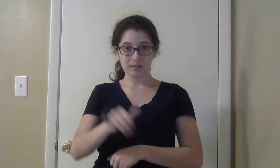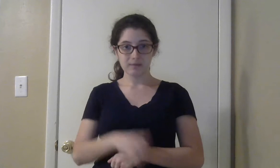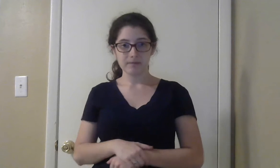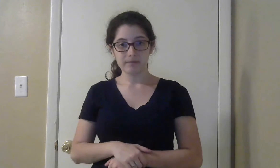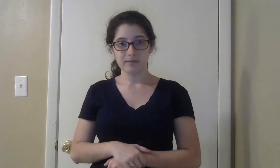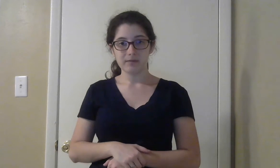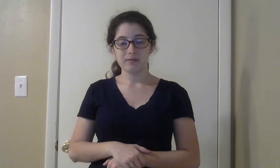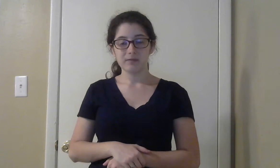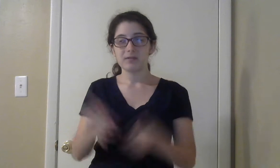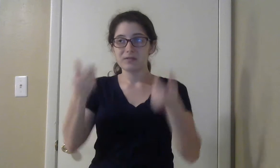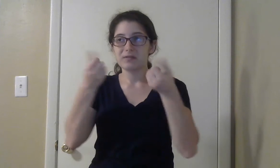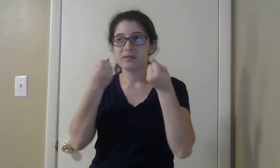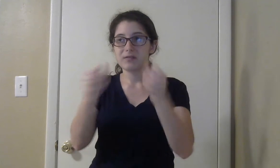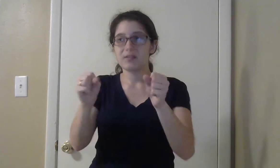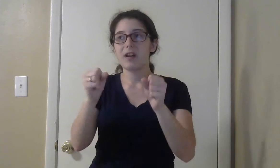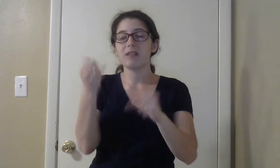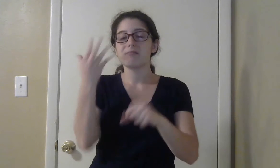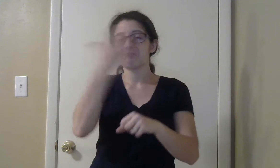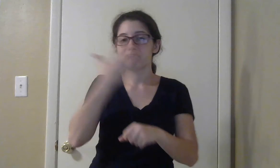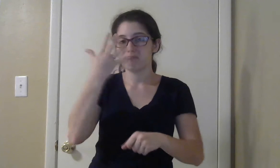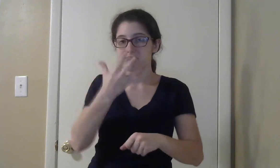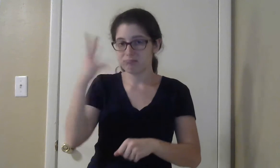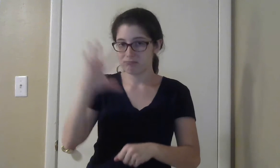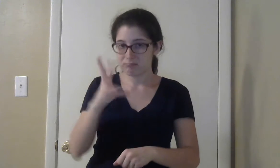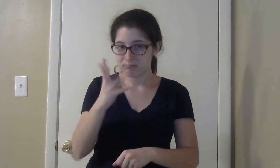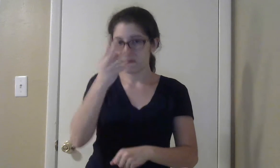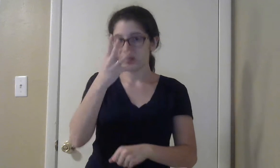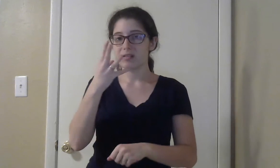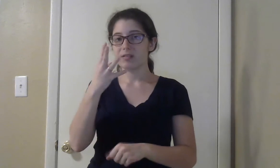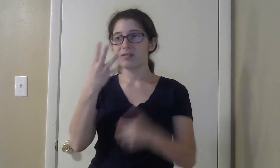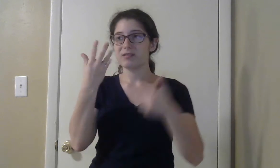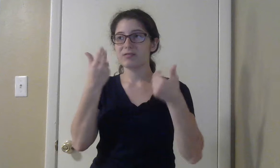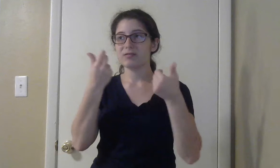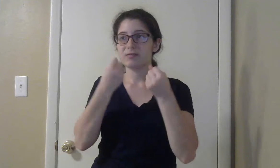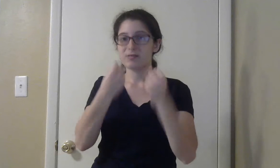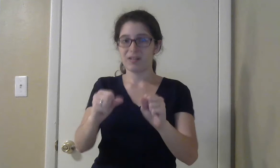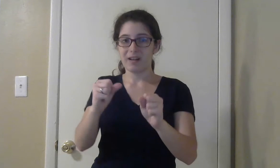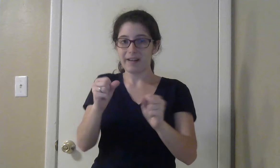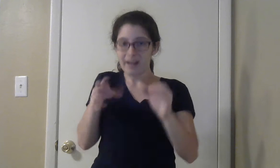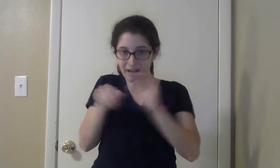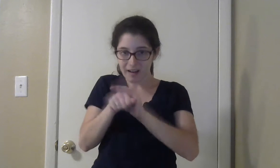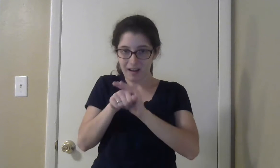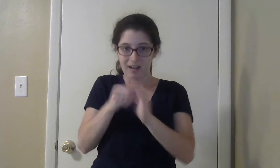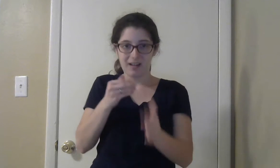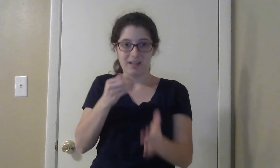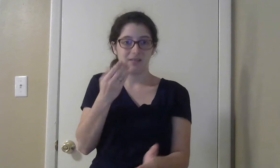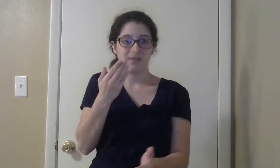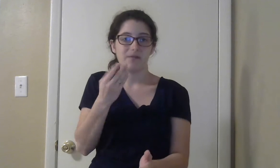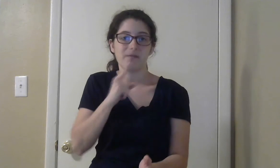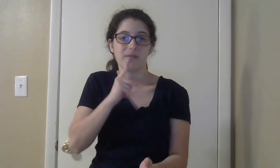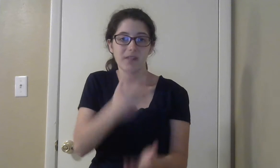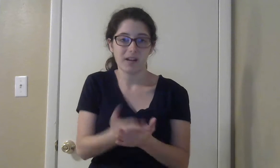way to keep other people from knowing that we are fasting. And that gives fasting for Christians